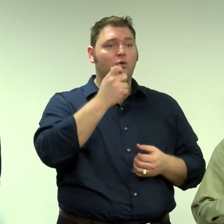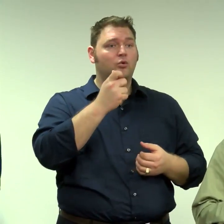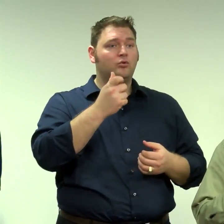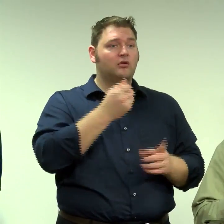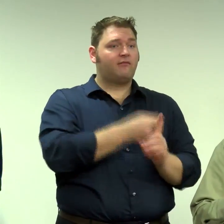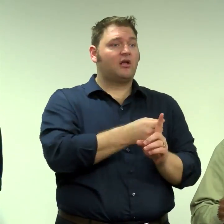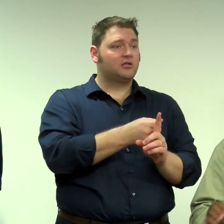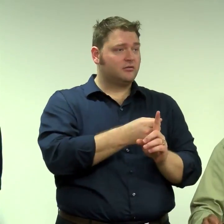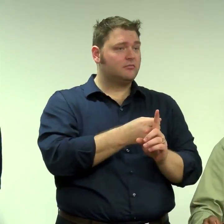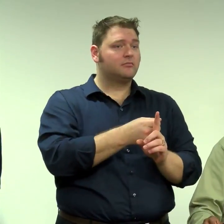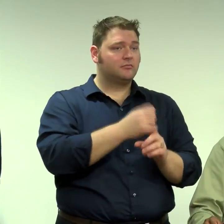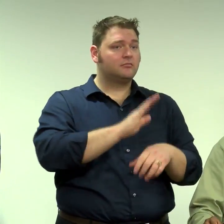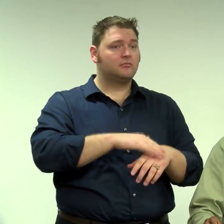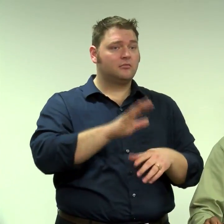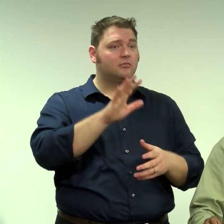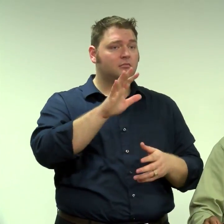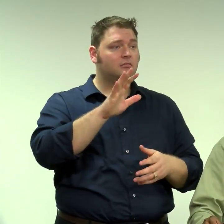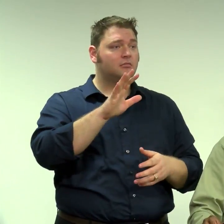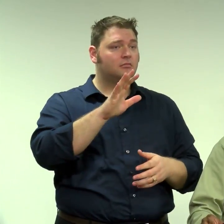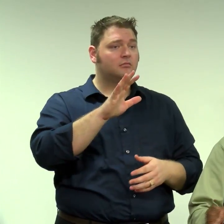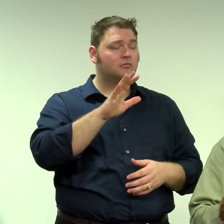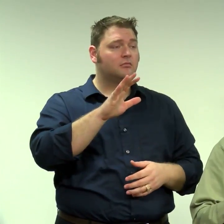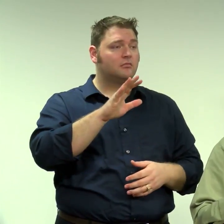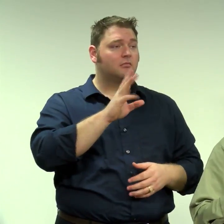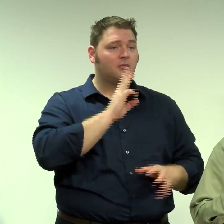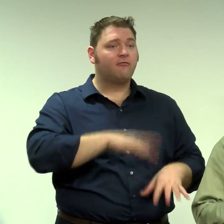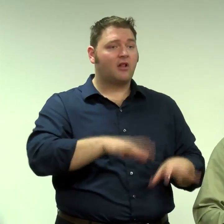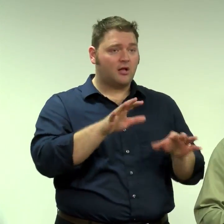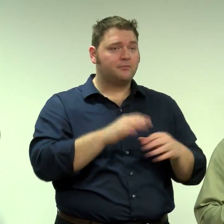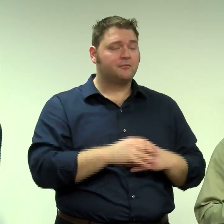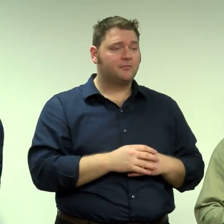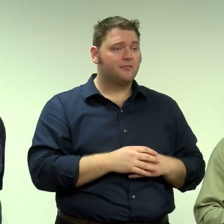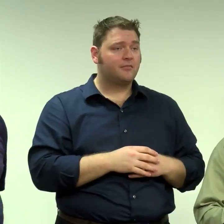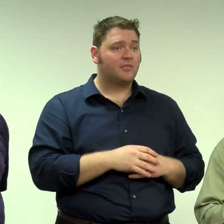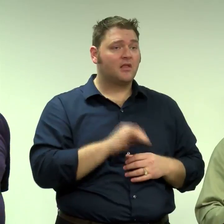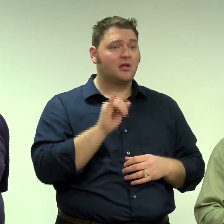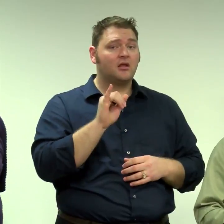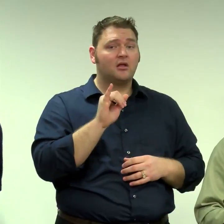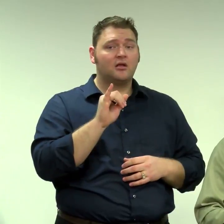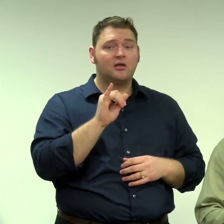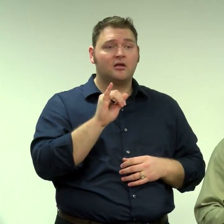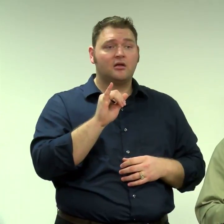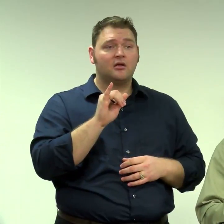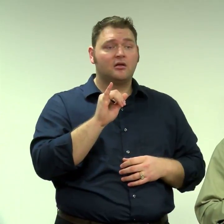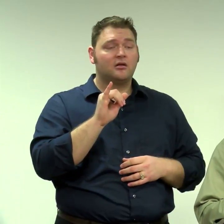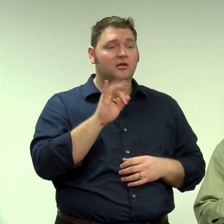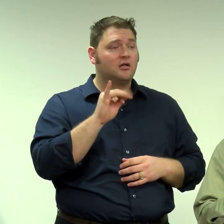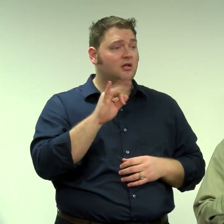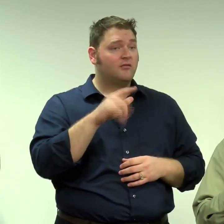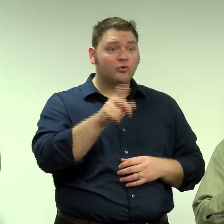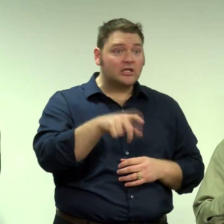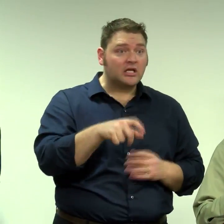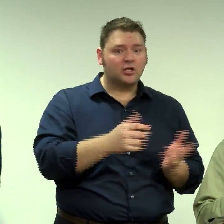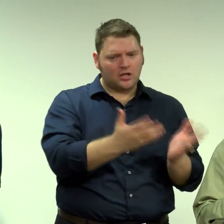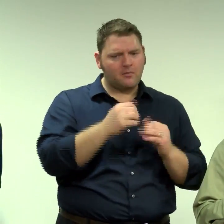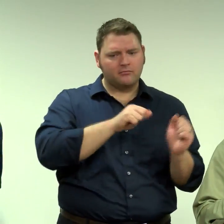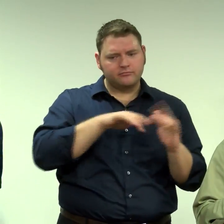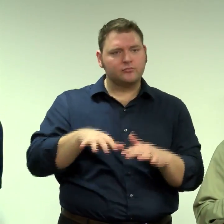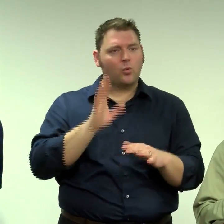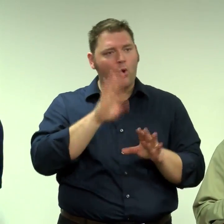But what I will say to you is that we are opening the doors and opening these shelters to get people out